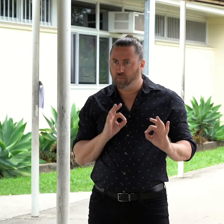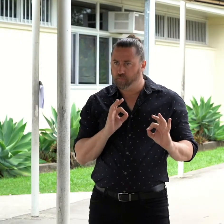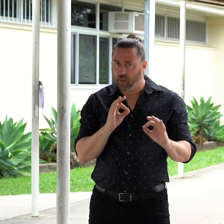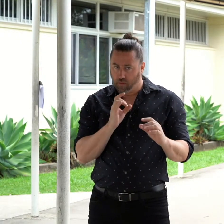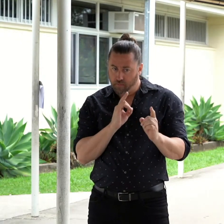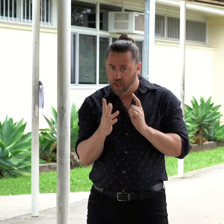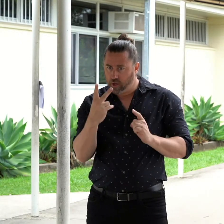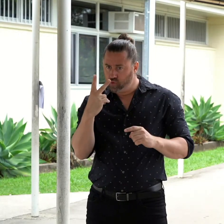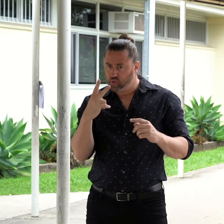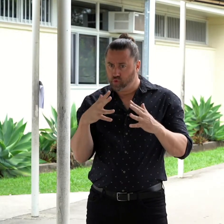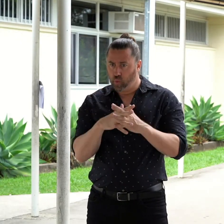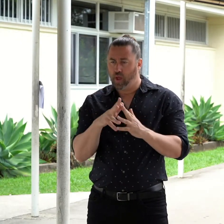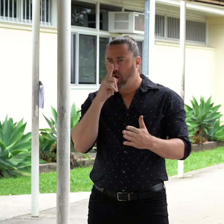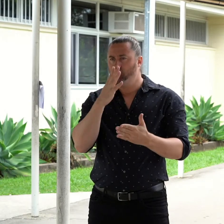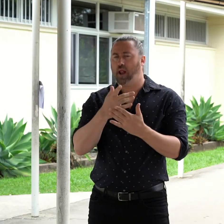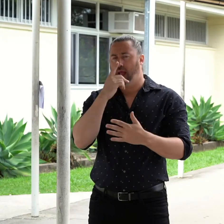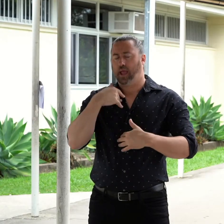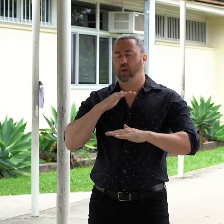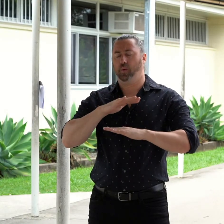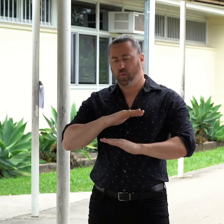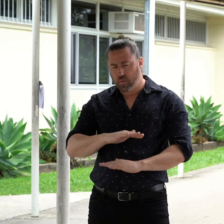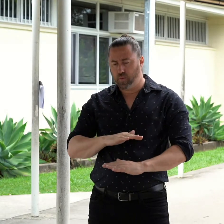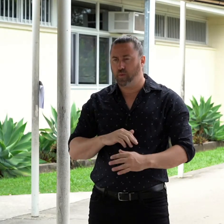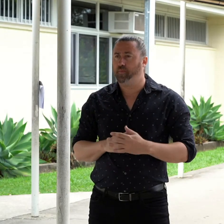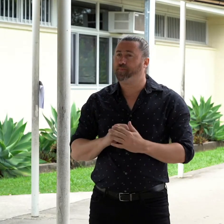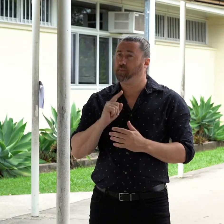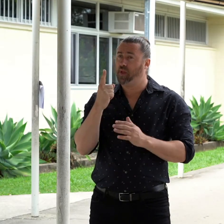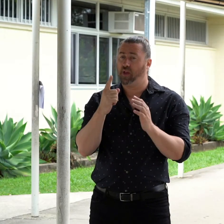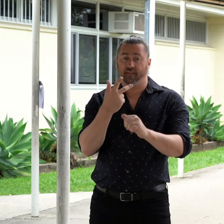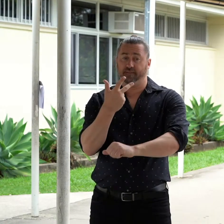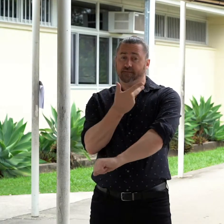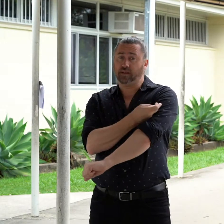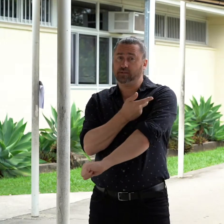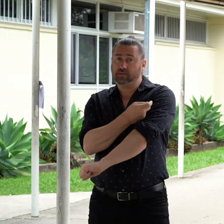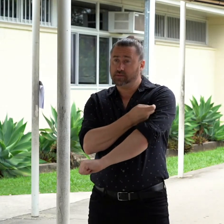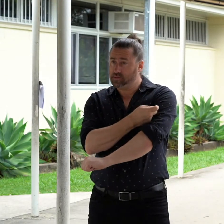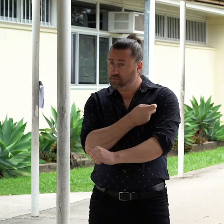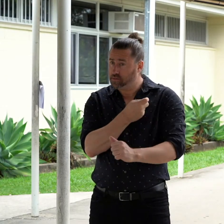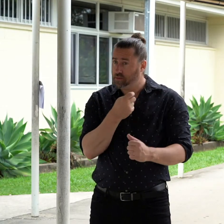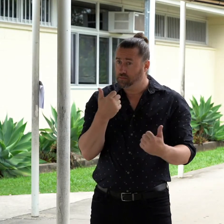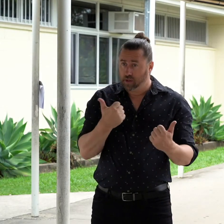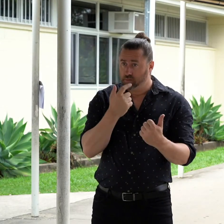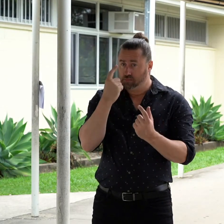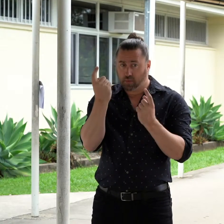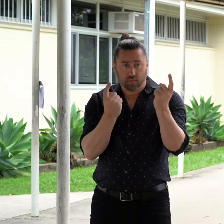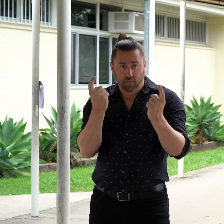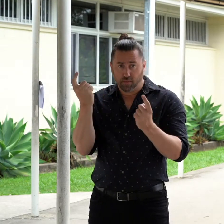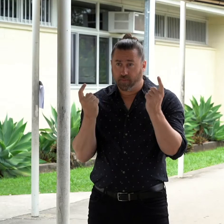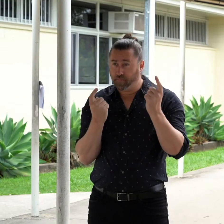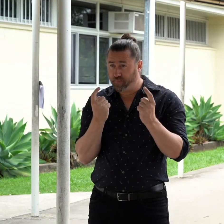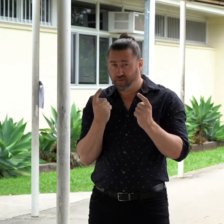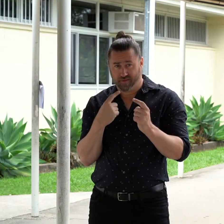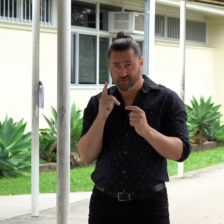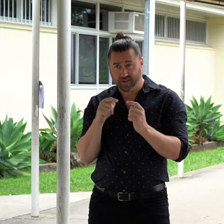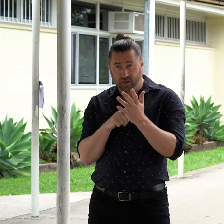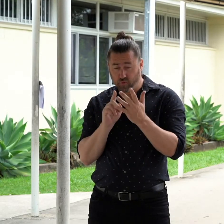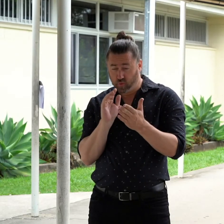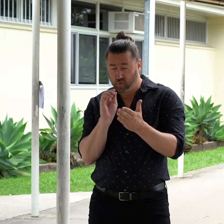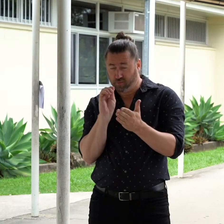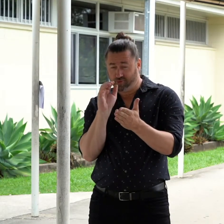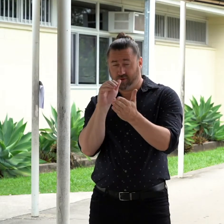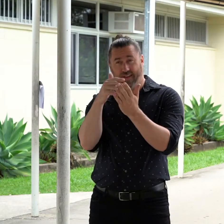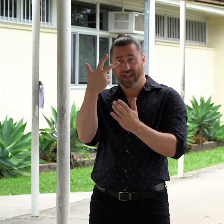is for Queensland. Most importantly, the vaccination rate continues to go up. As you've heard, we're getting closer and closer to 80% double